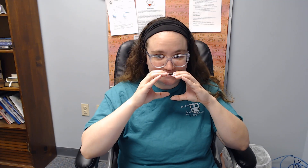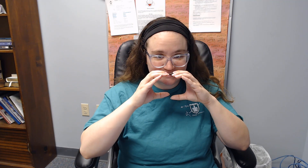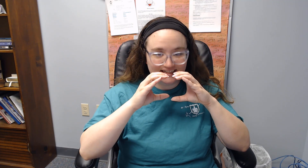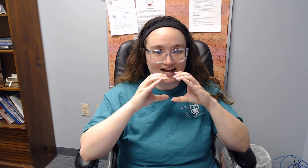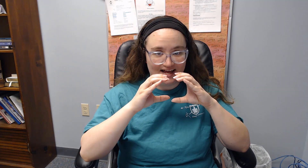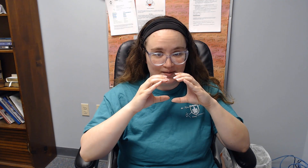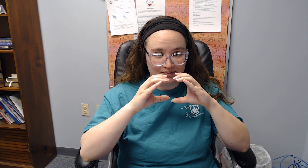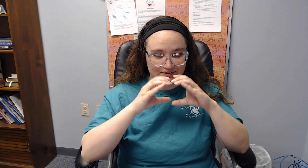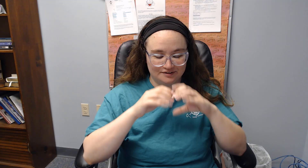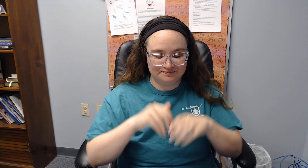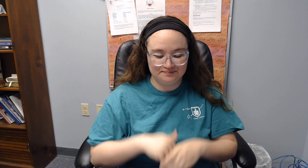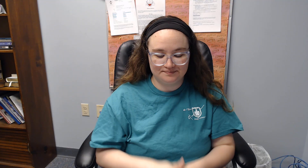A hamburger.